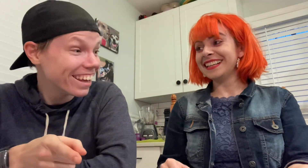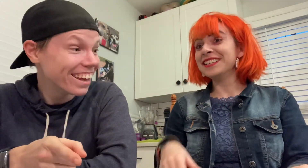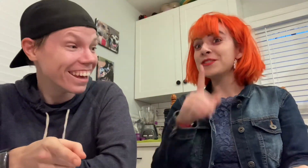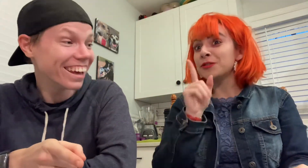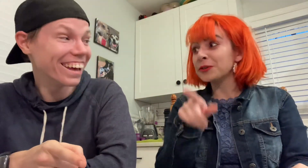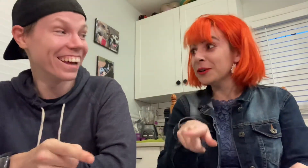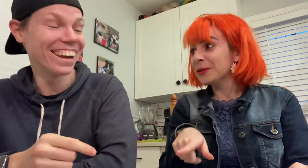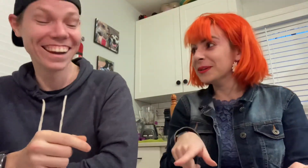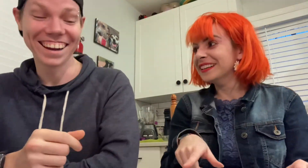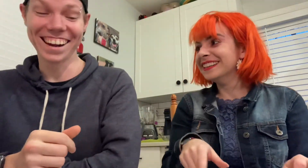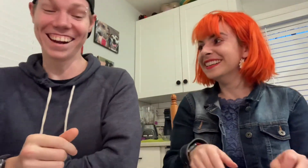It's true.